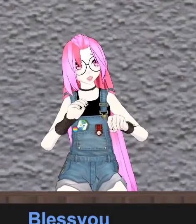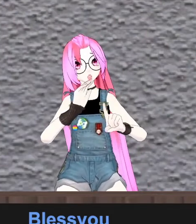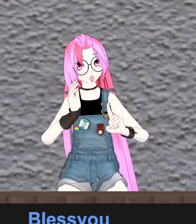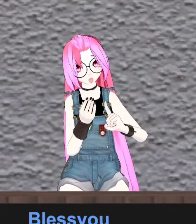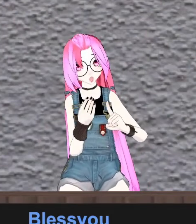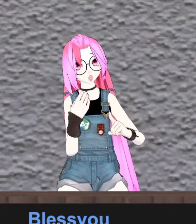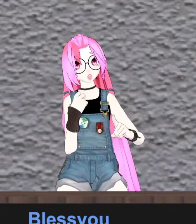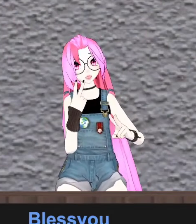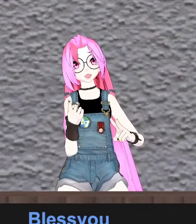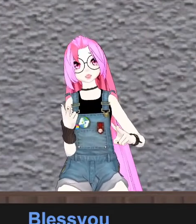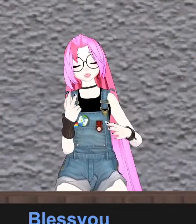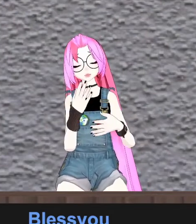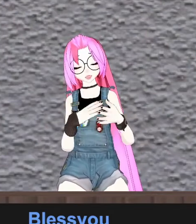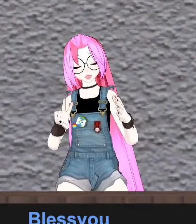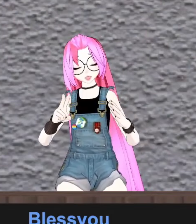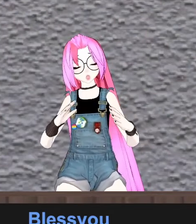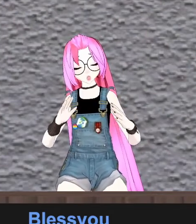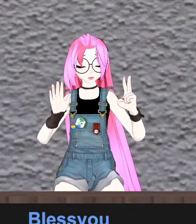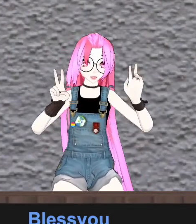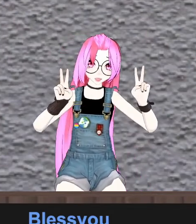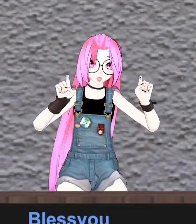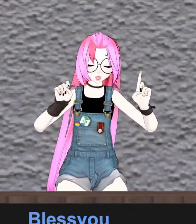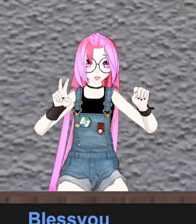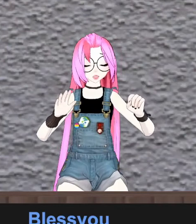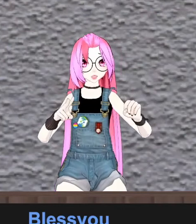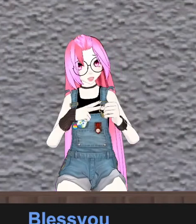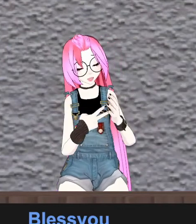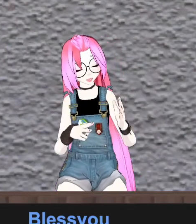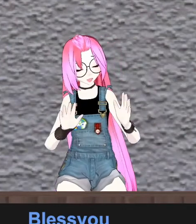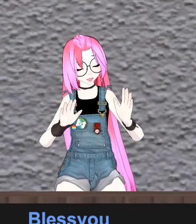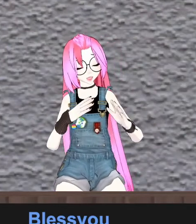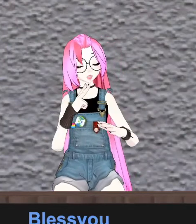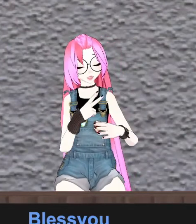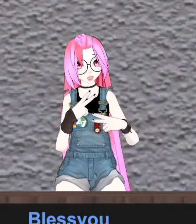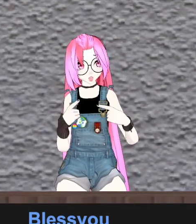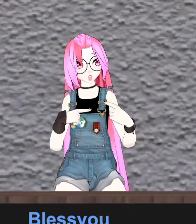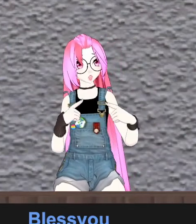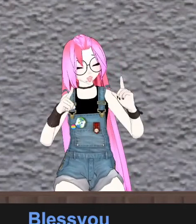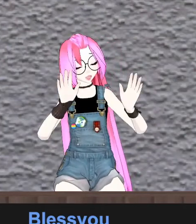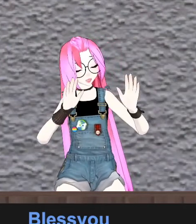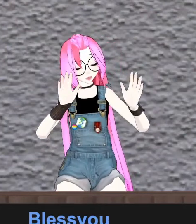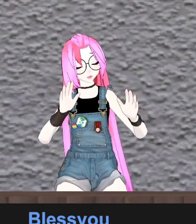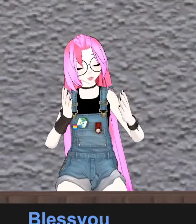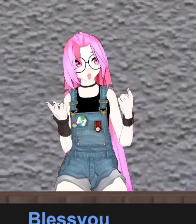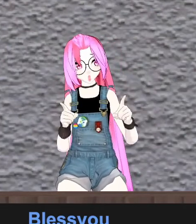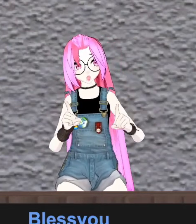in the community and seen as someone who essentially deserves a sign name. And it's a really great moment when you have